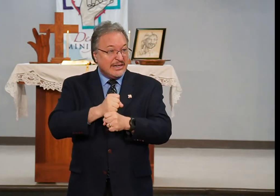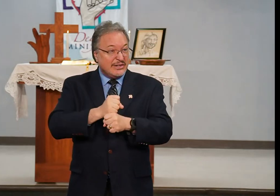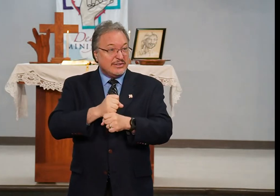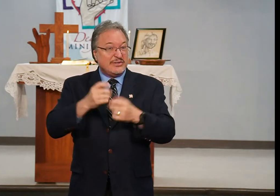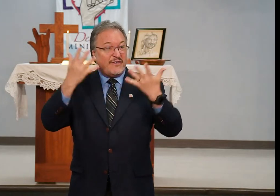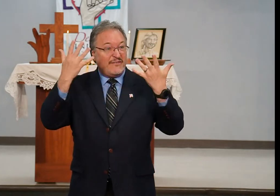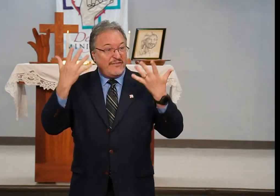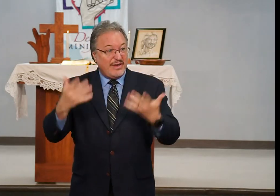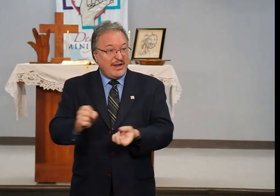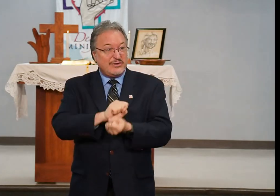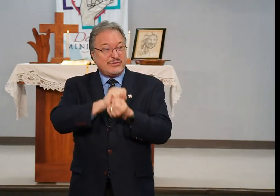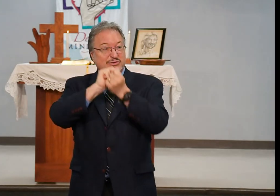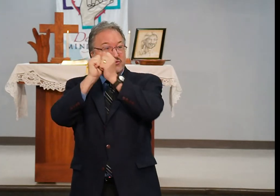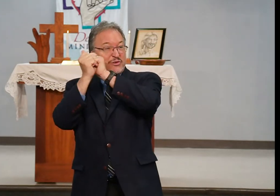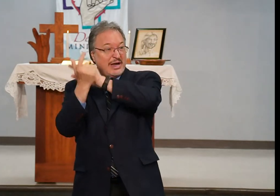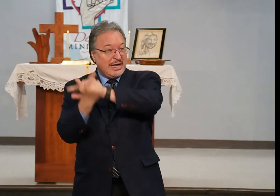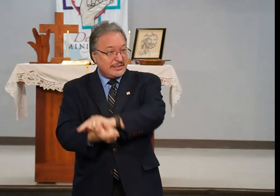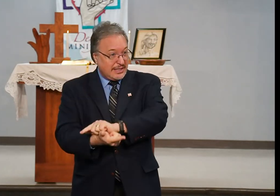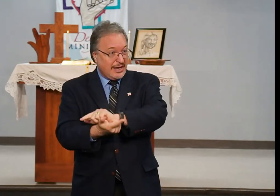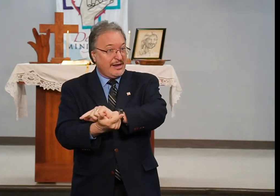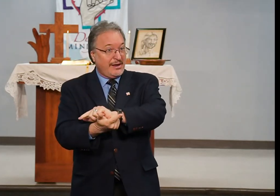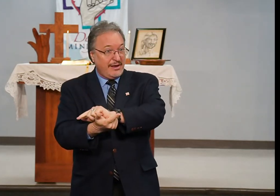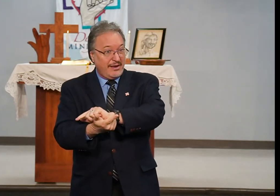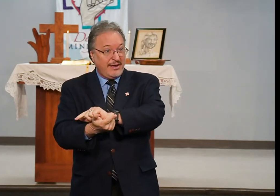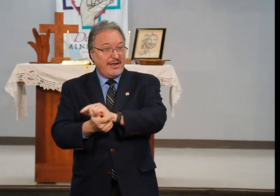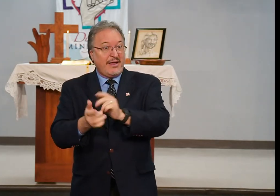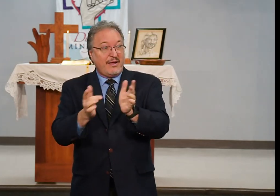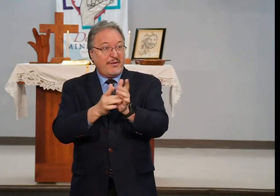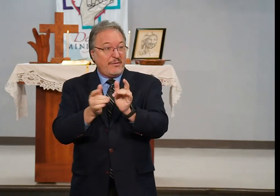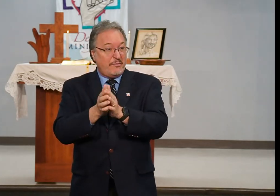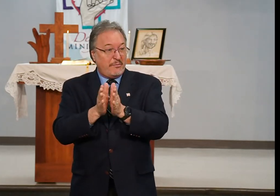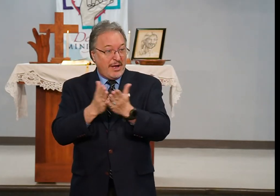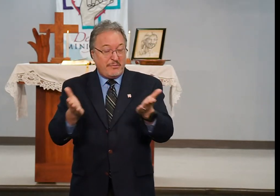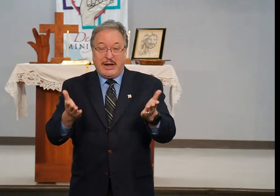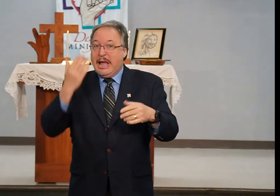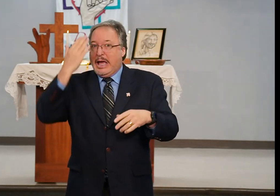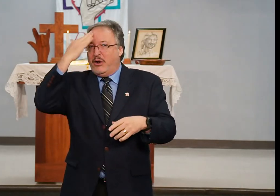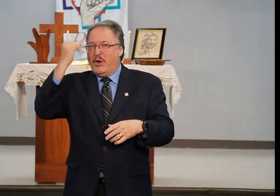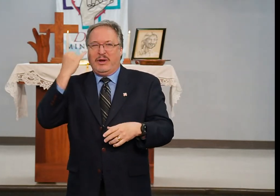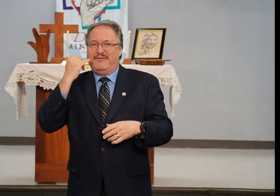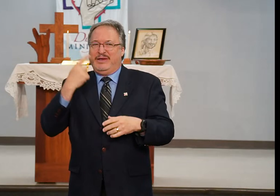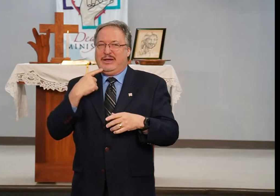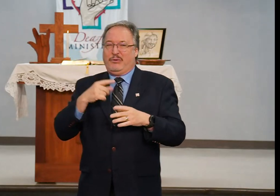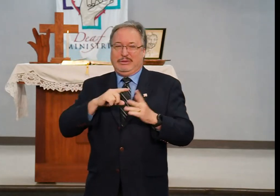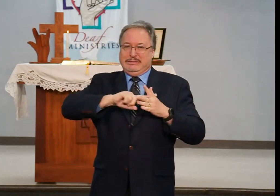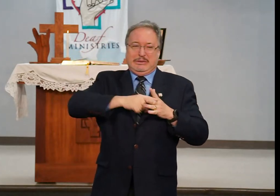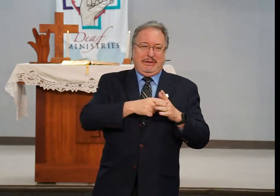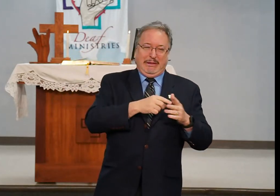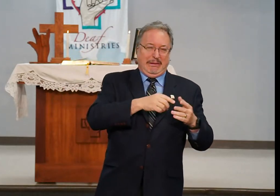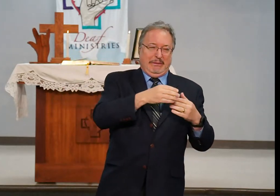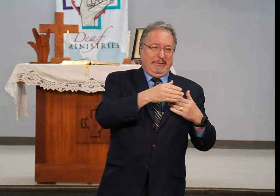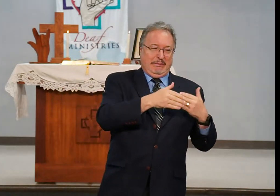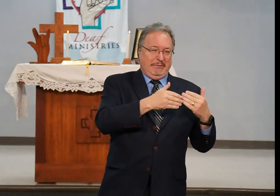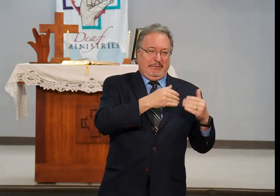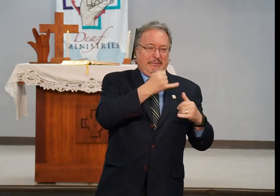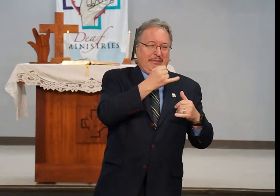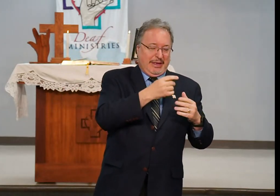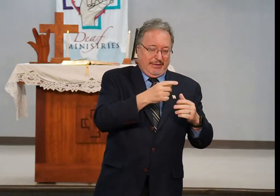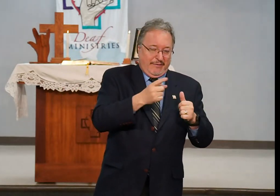And it took up to 38 years for the entire Bible to be translated